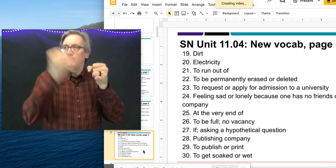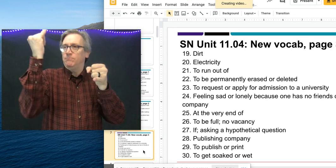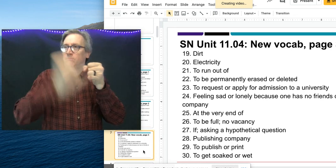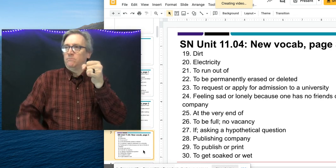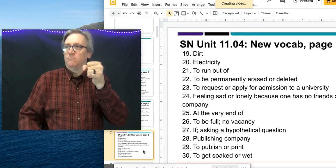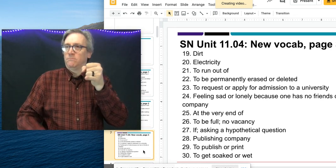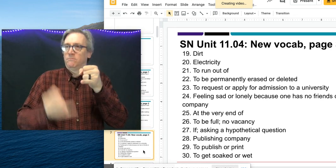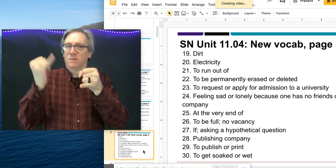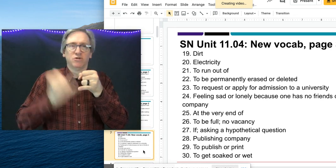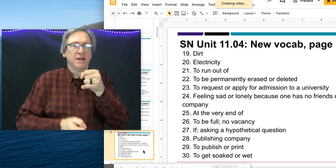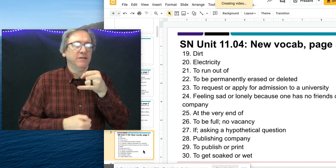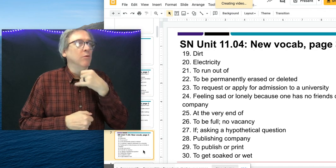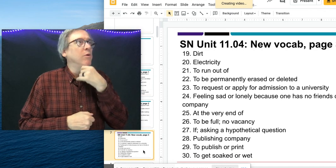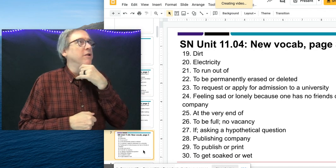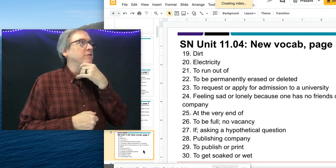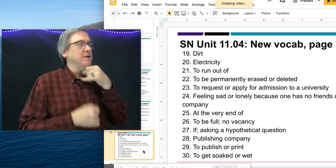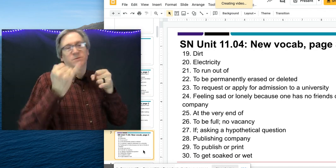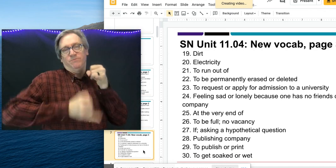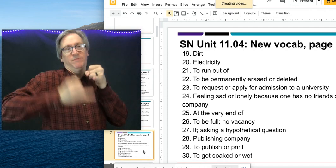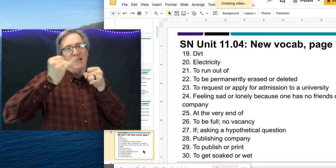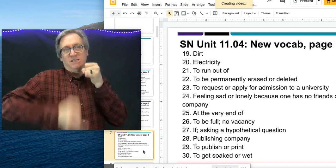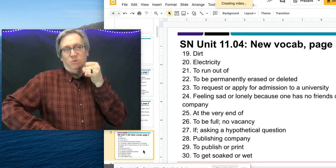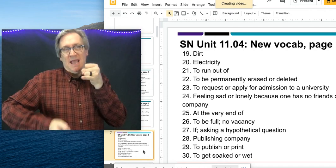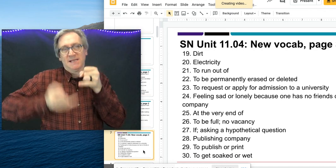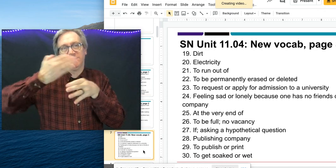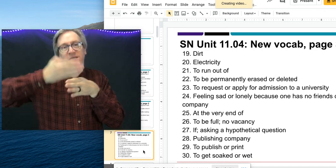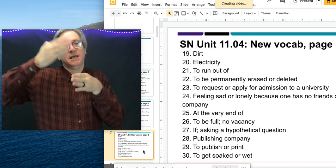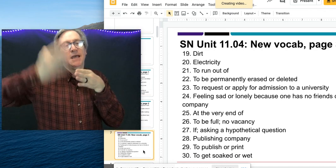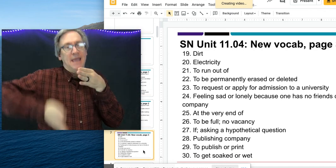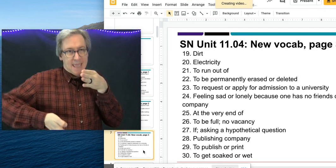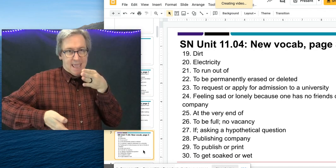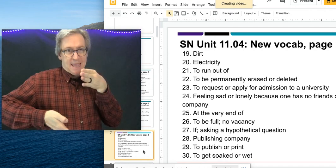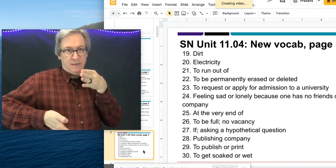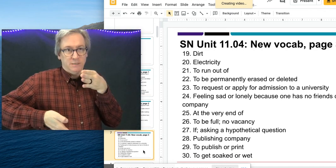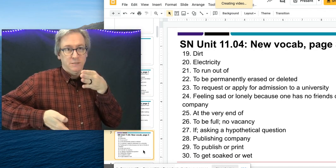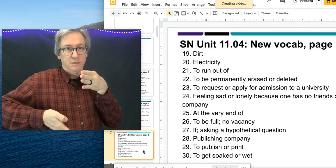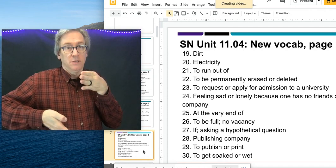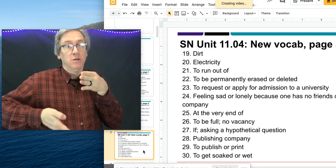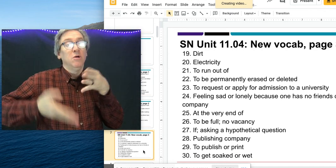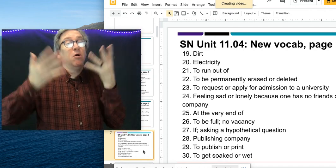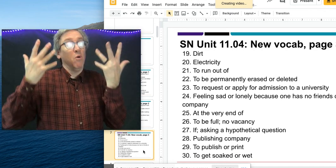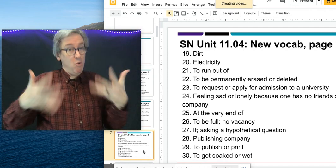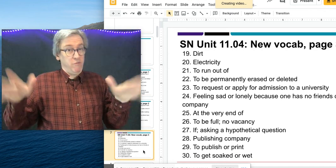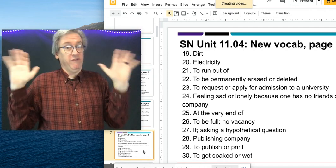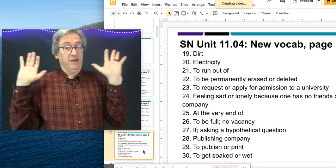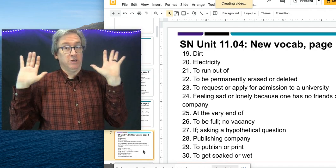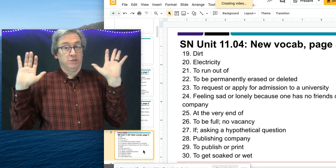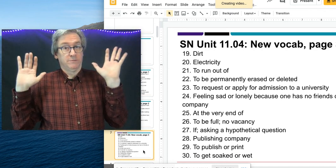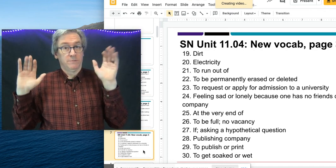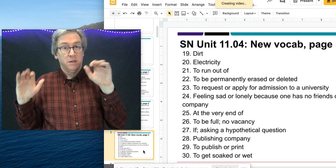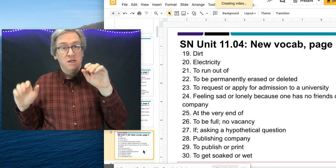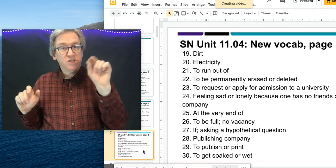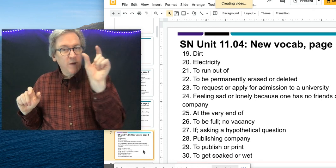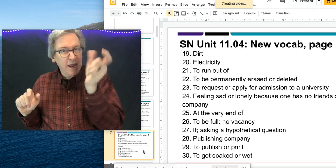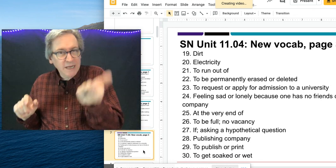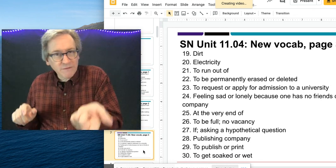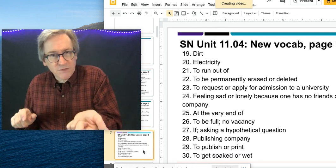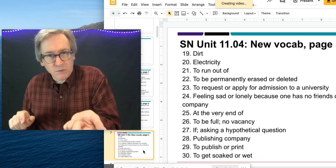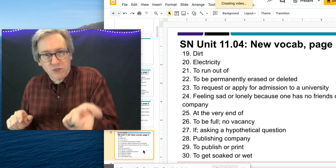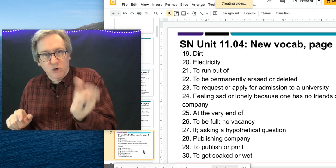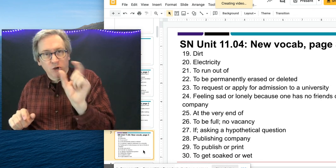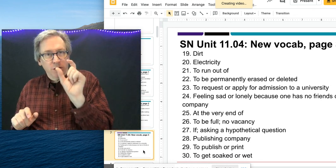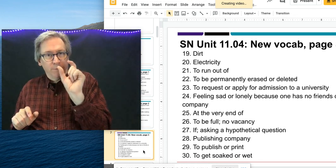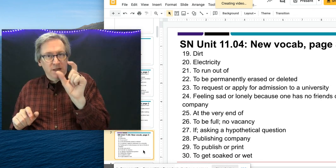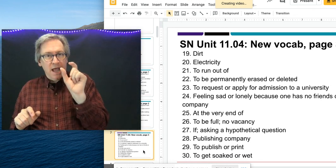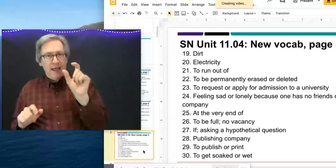I'm trying to think of what other times. So last, end, or finish. So any of